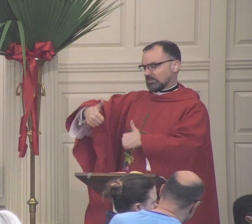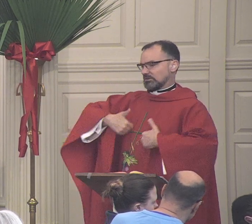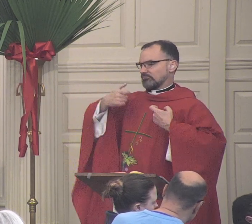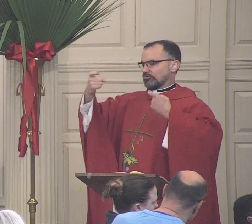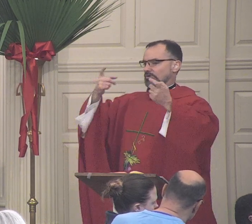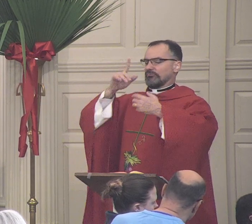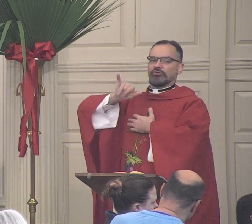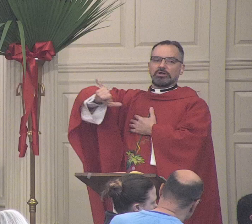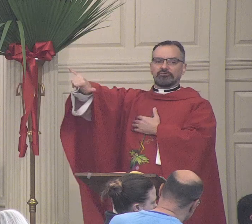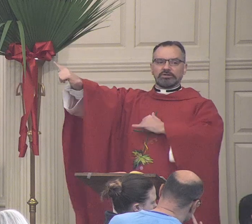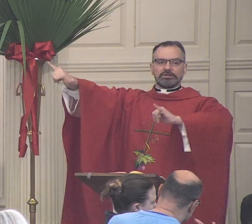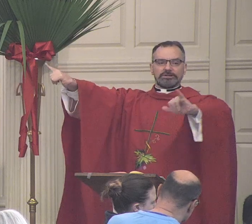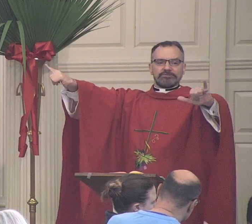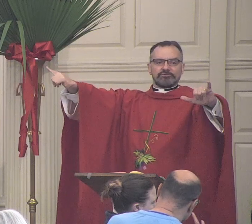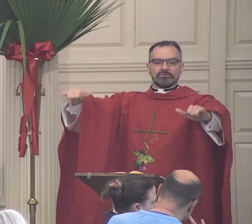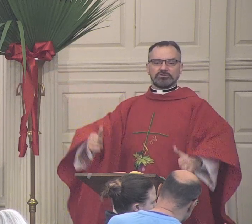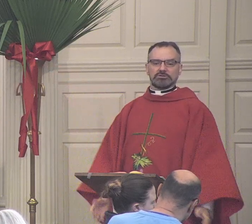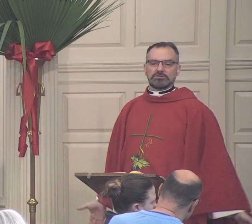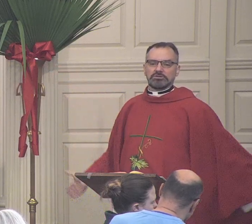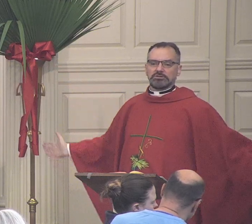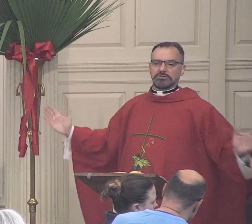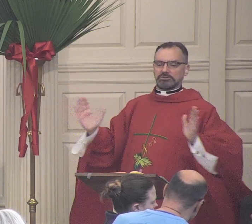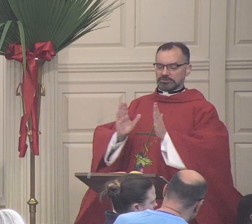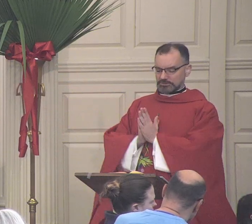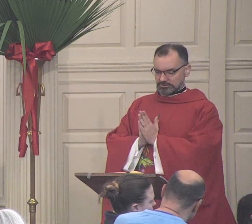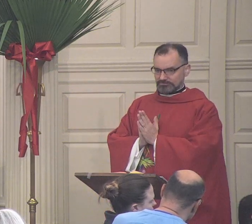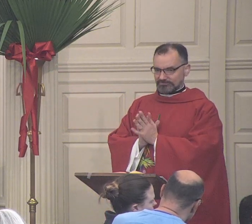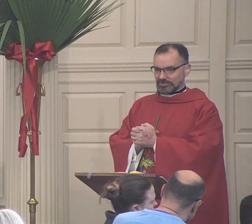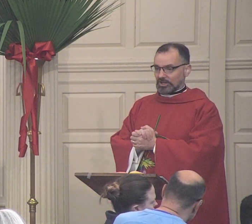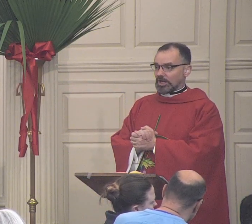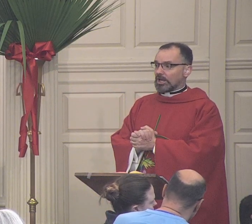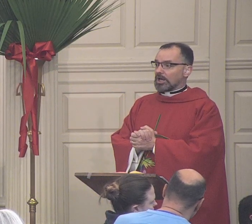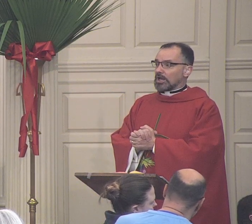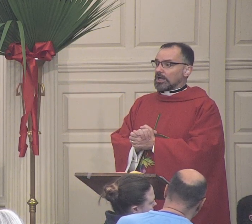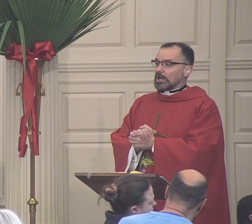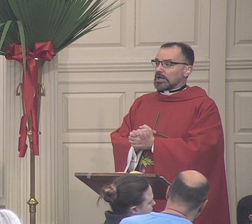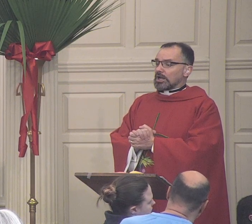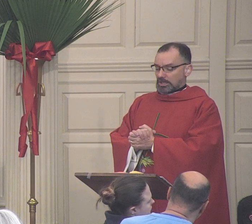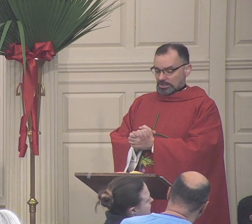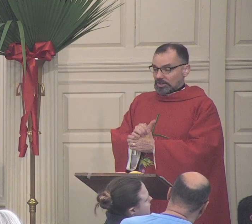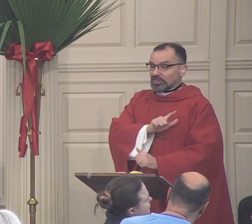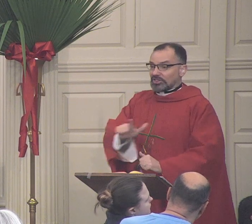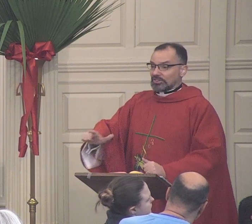who lives and reigns forever and ever. Amen.